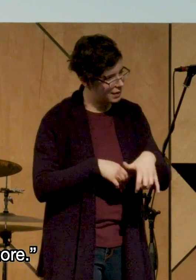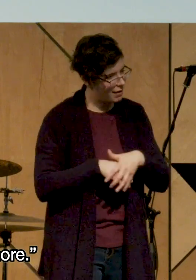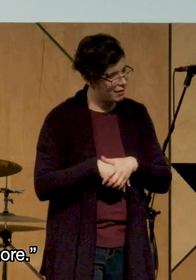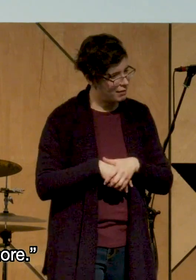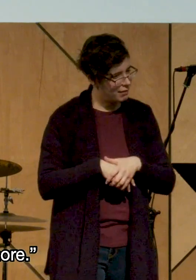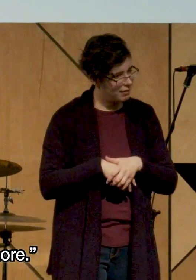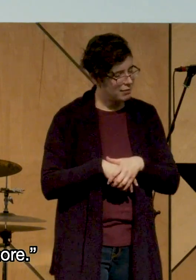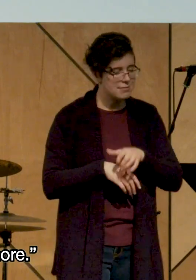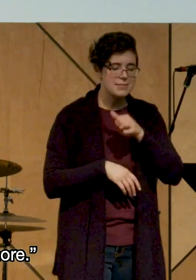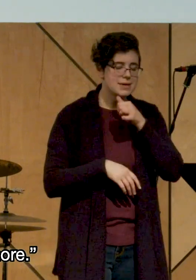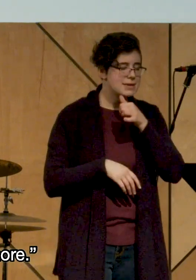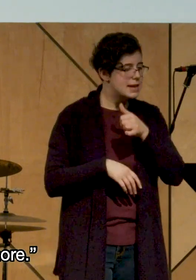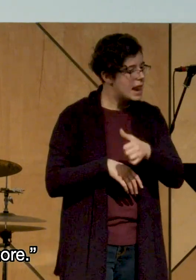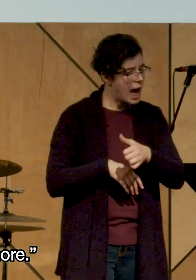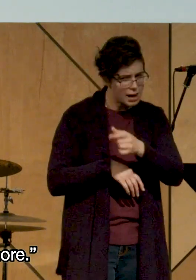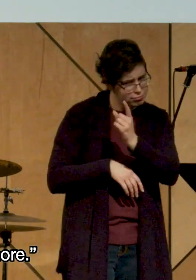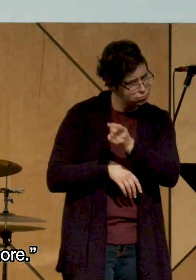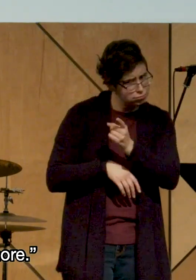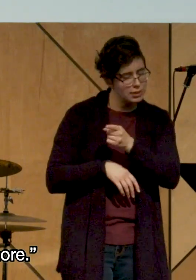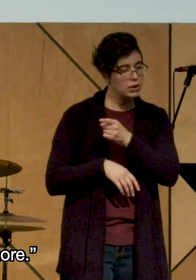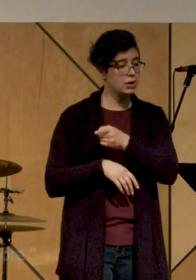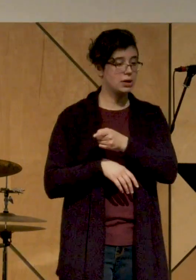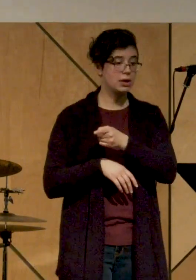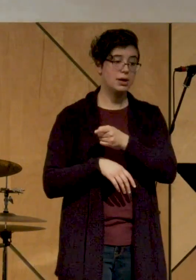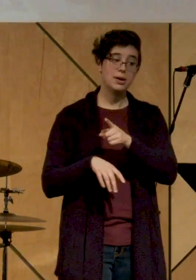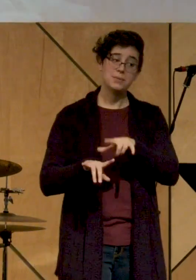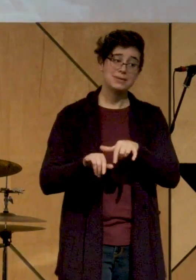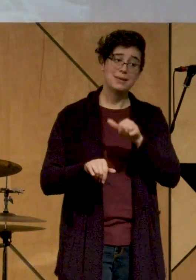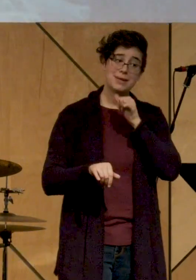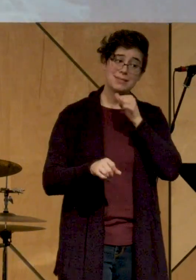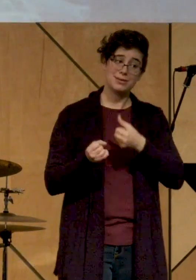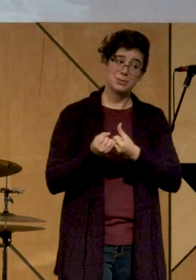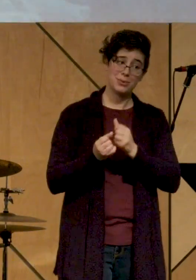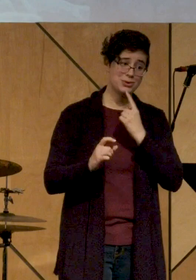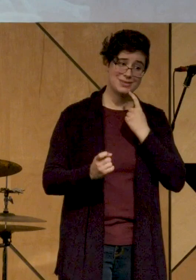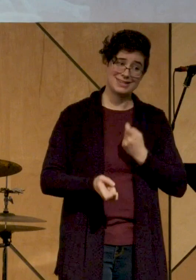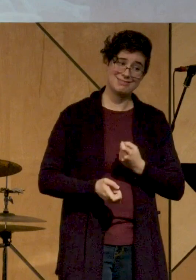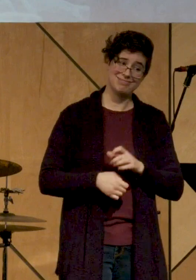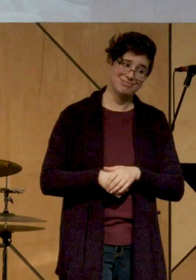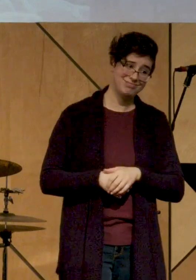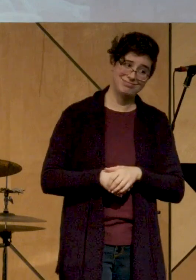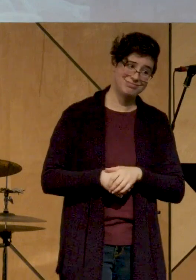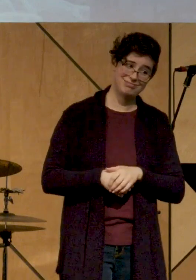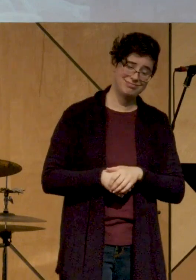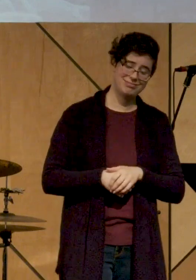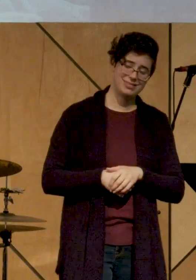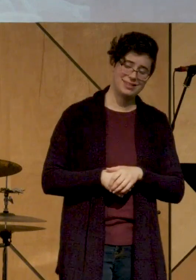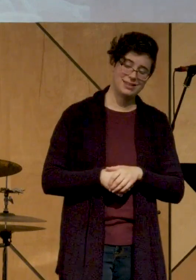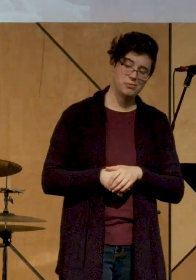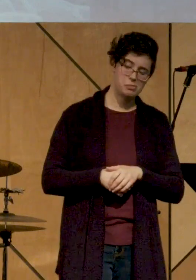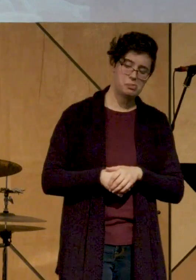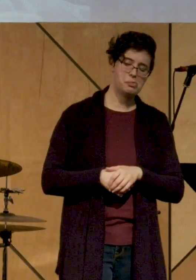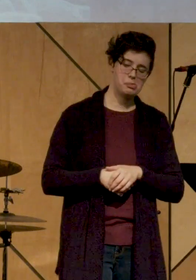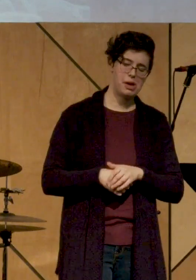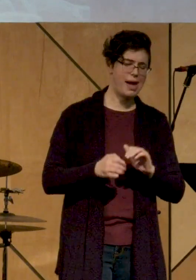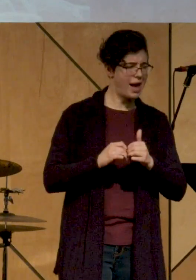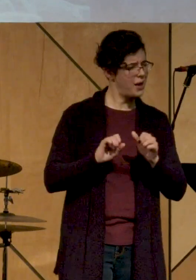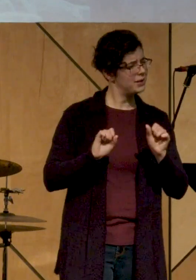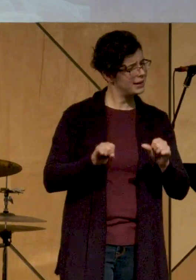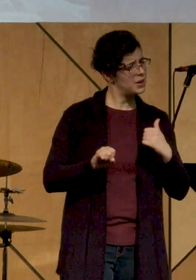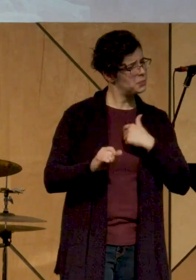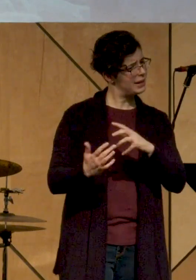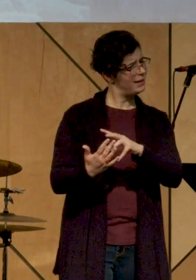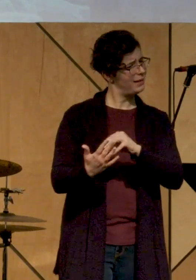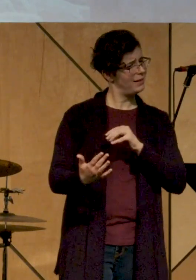did not condemn her, nor did he condone her sin. Man, how could we do that?